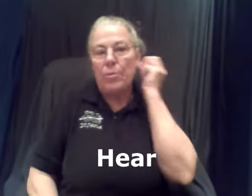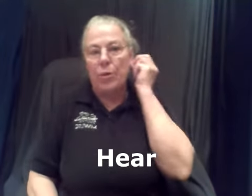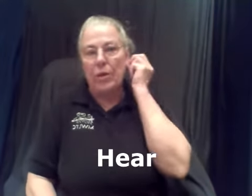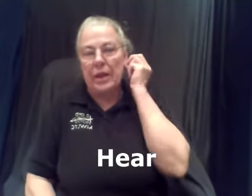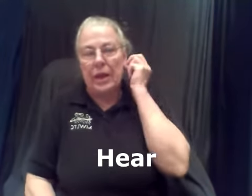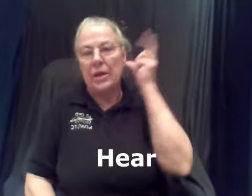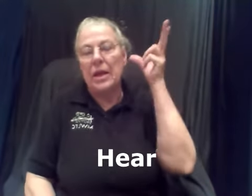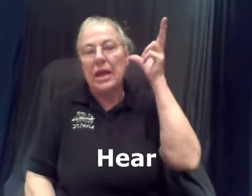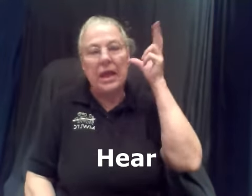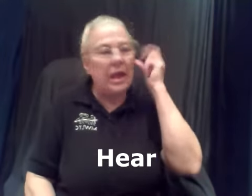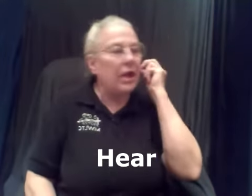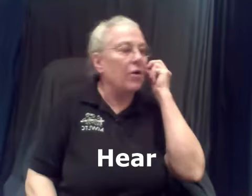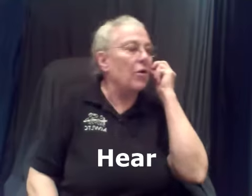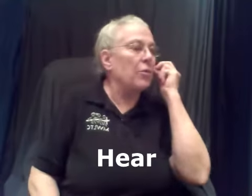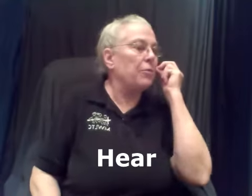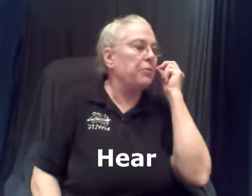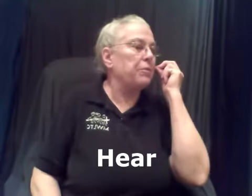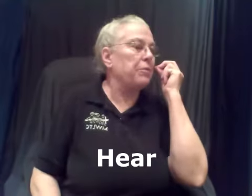it in. Here.